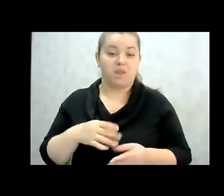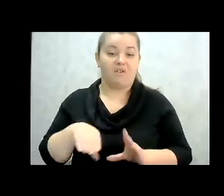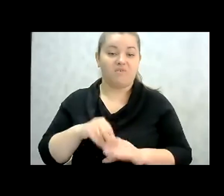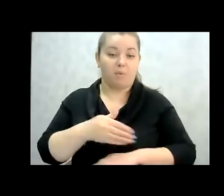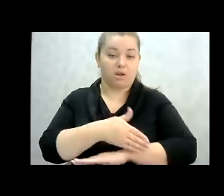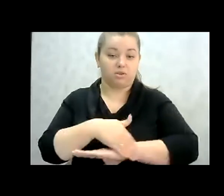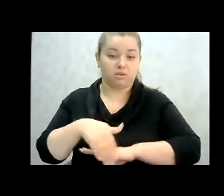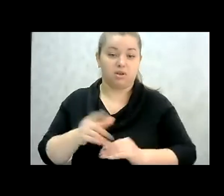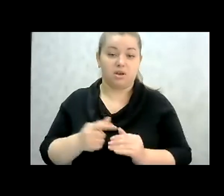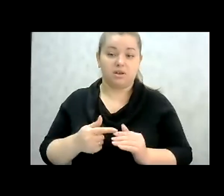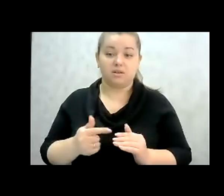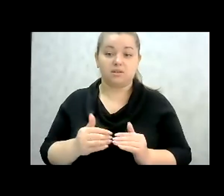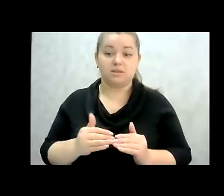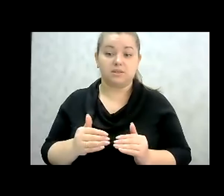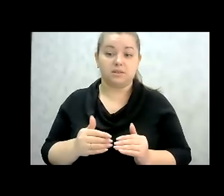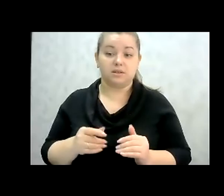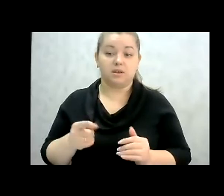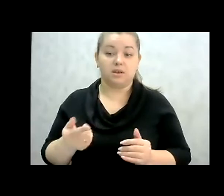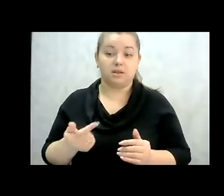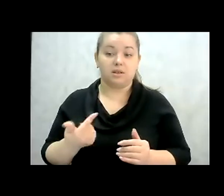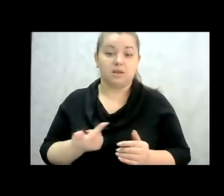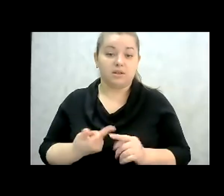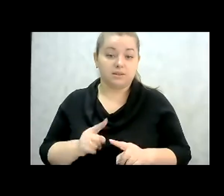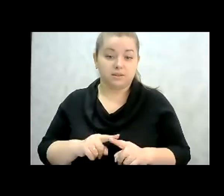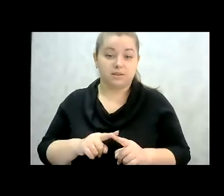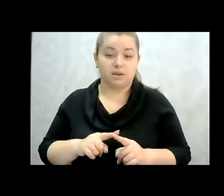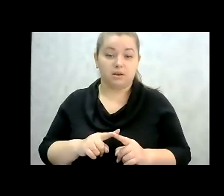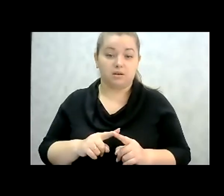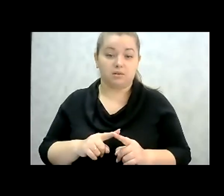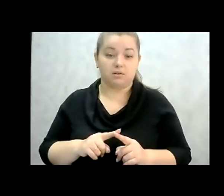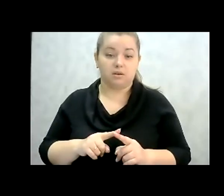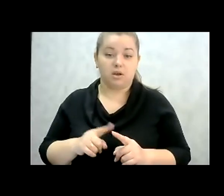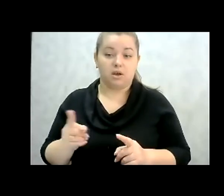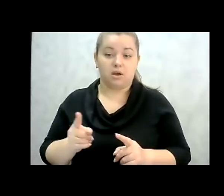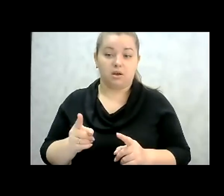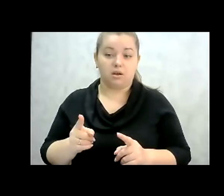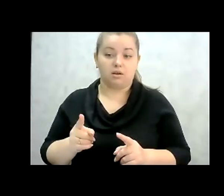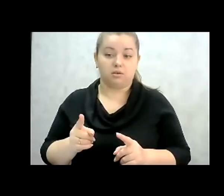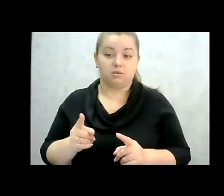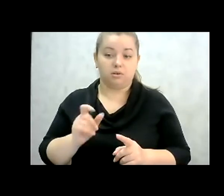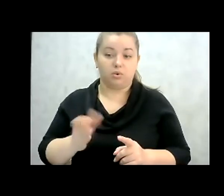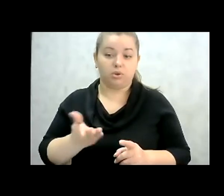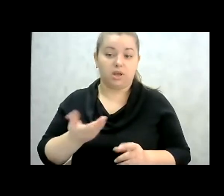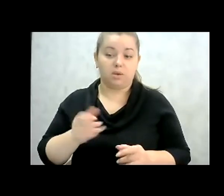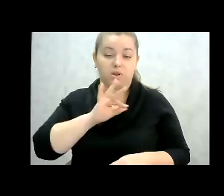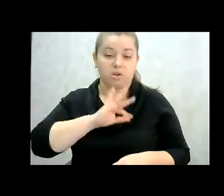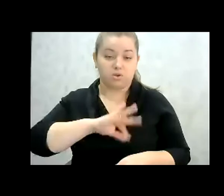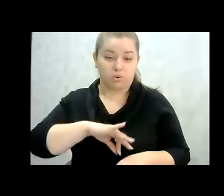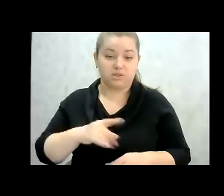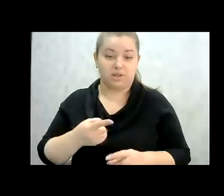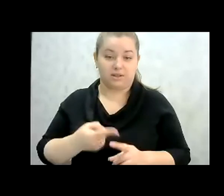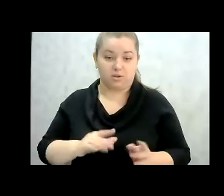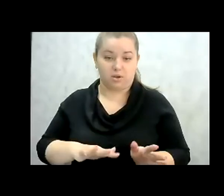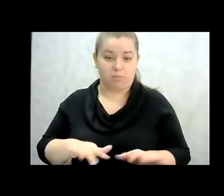100,000 electors did that, less than 2% of the total number of those who could make use of the procedure.